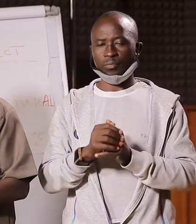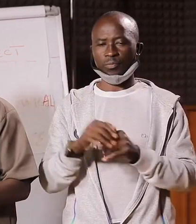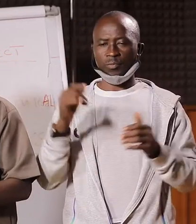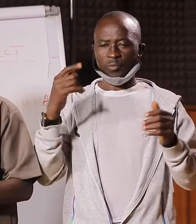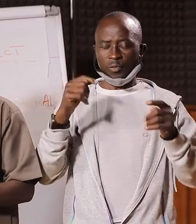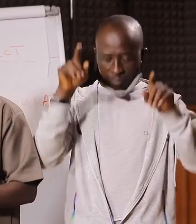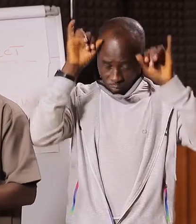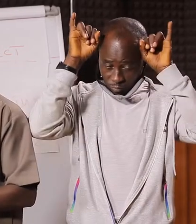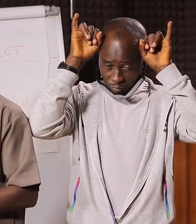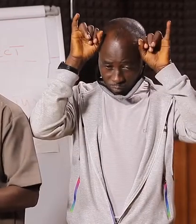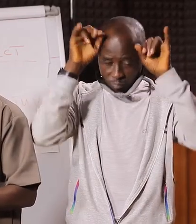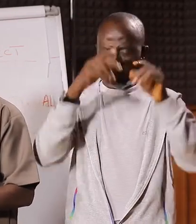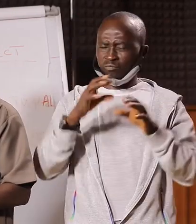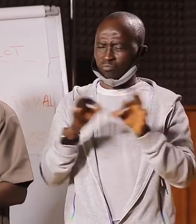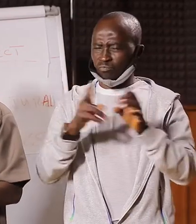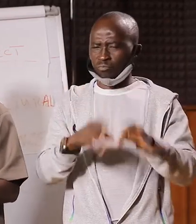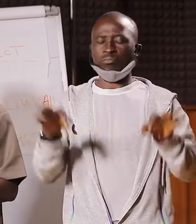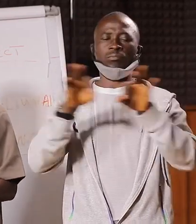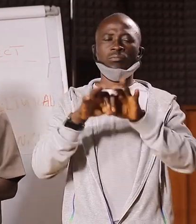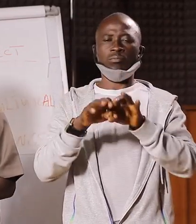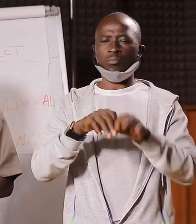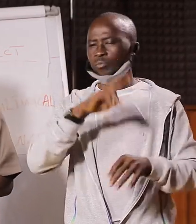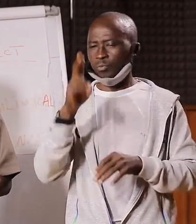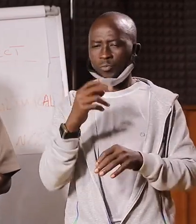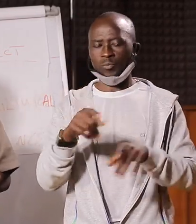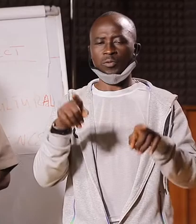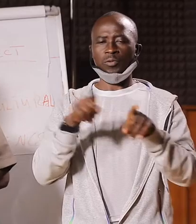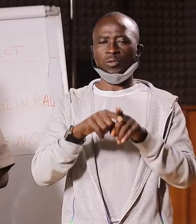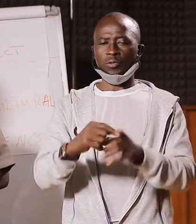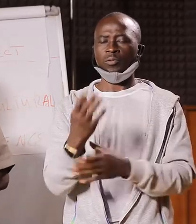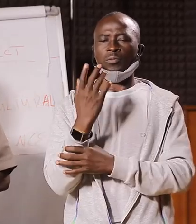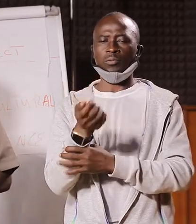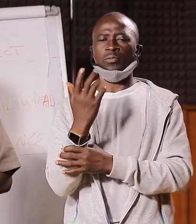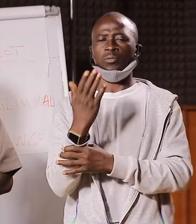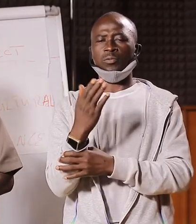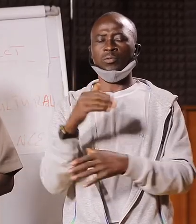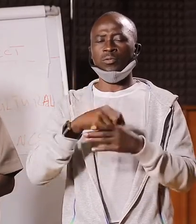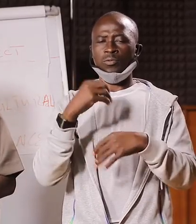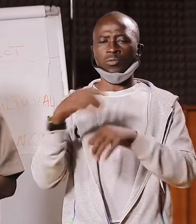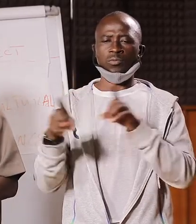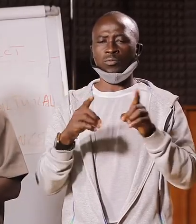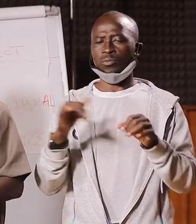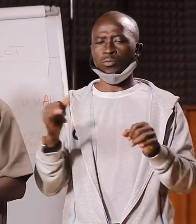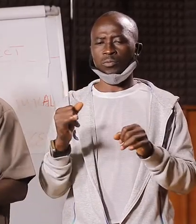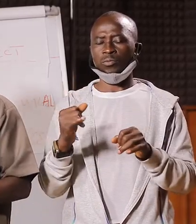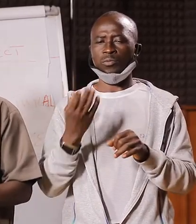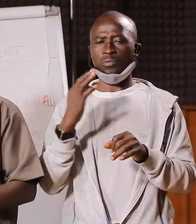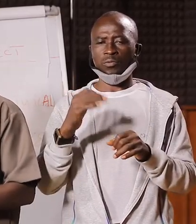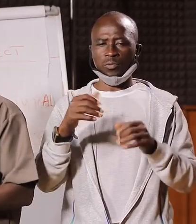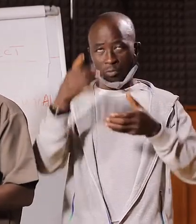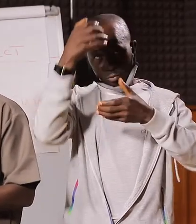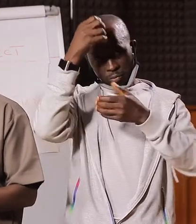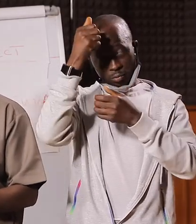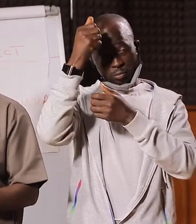Horns are very important. They are used as handles in the manufacturing of